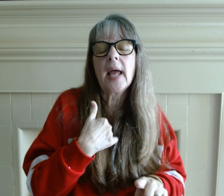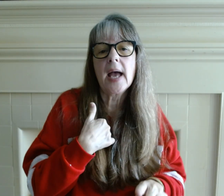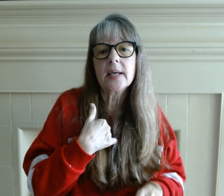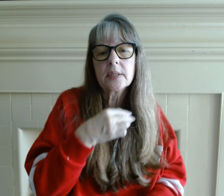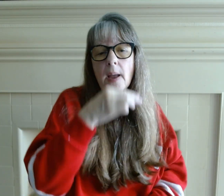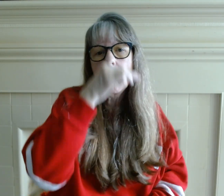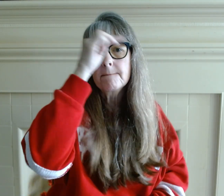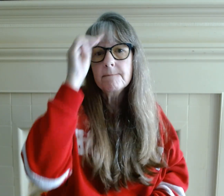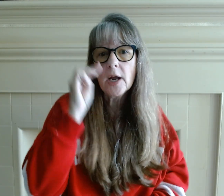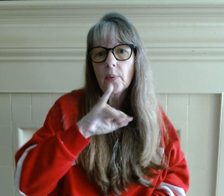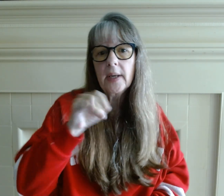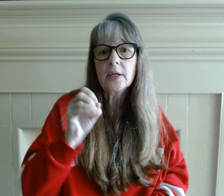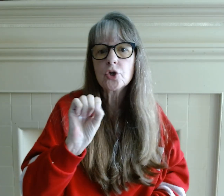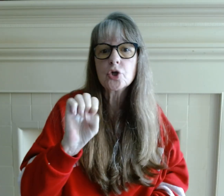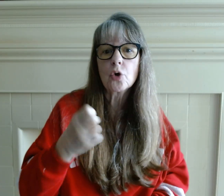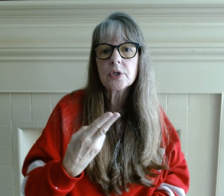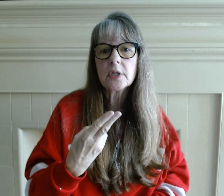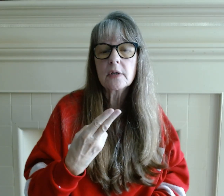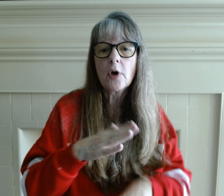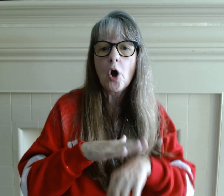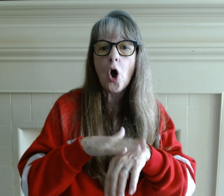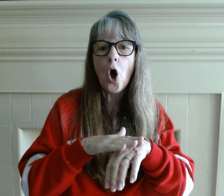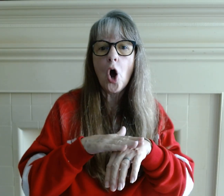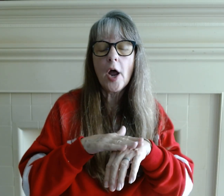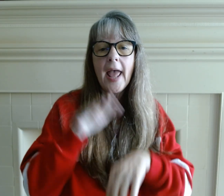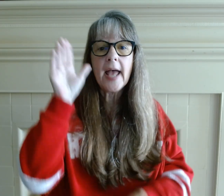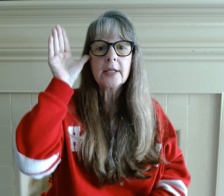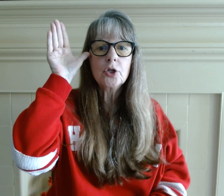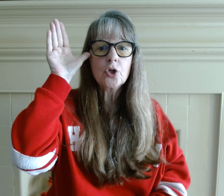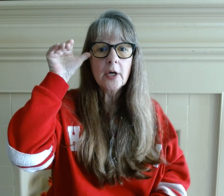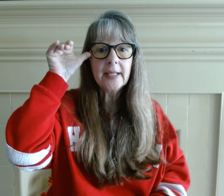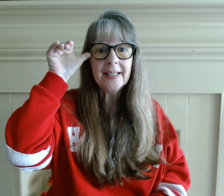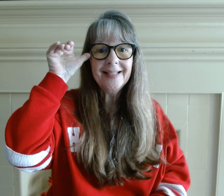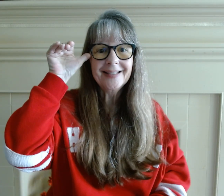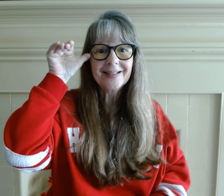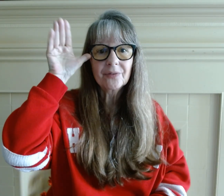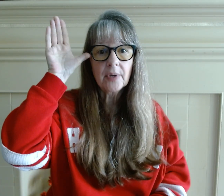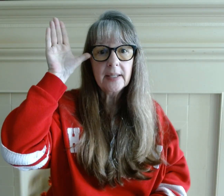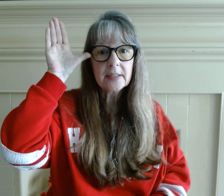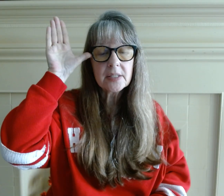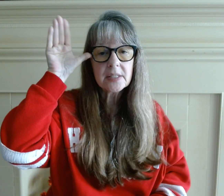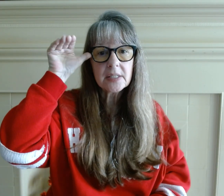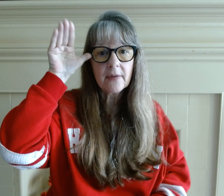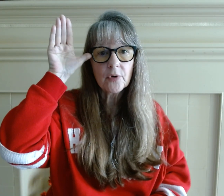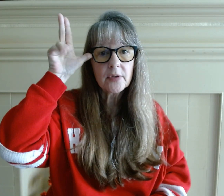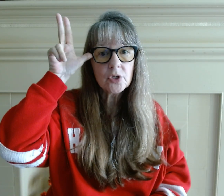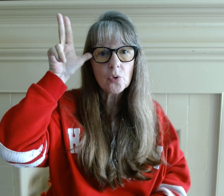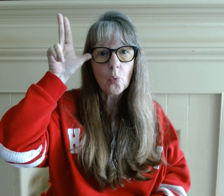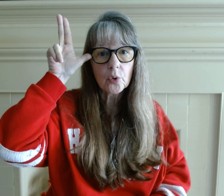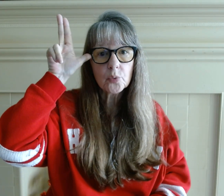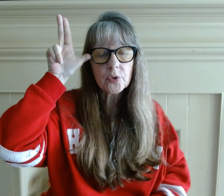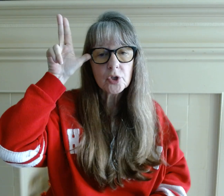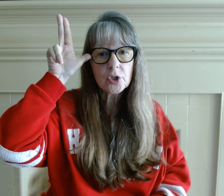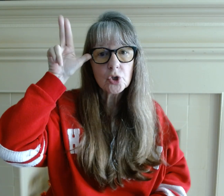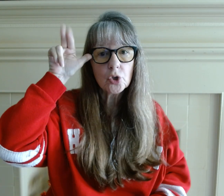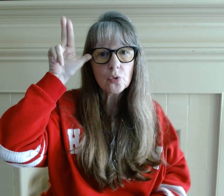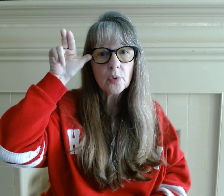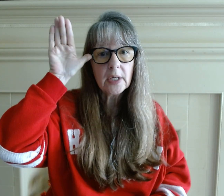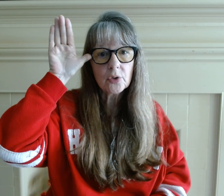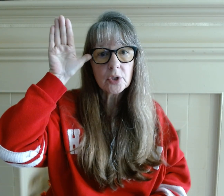has Mary and Joseph on a donkey, right? This is the sign for, this is horse with just the 2, and here's a